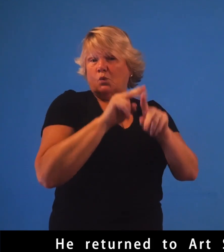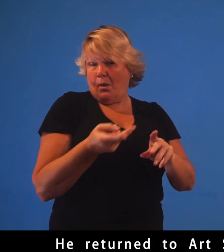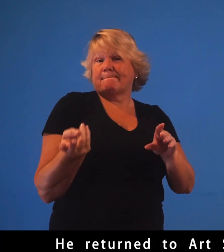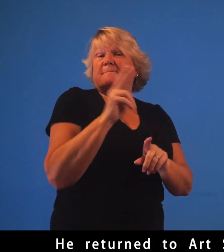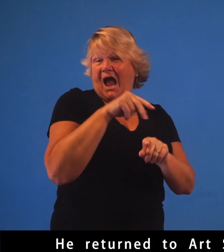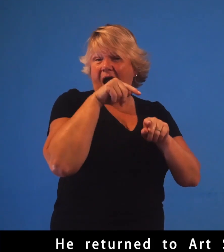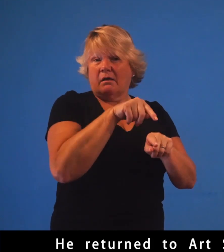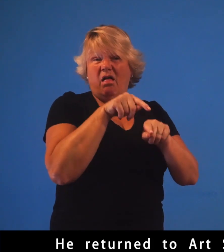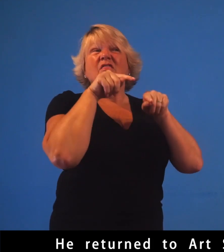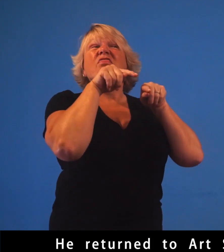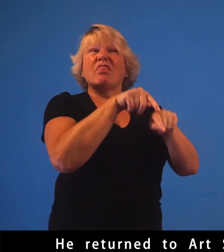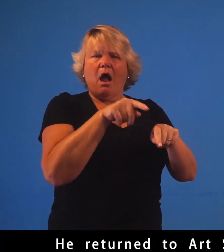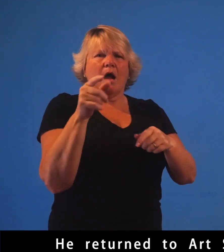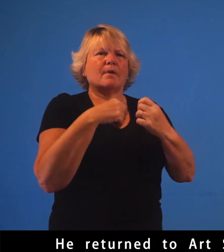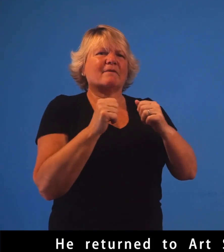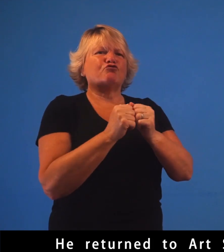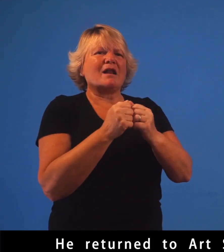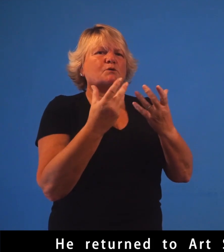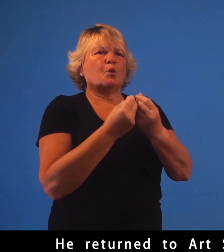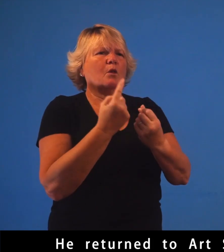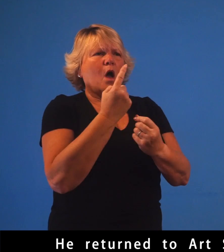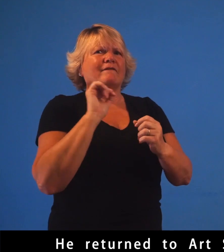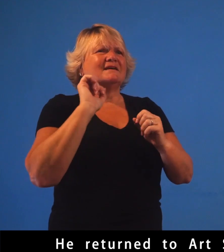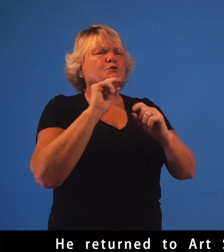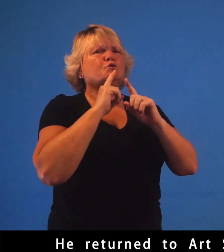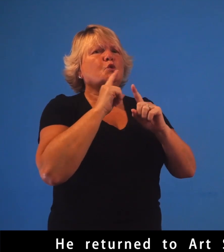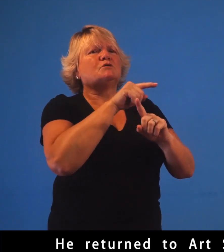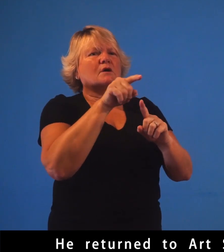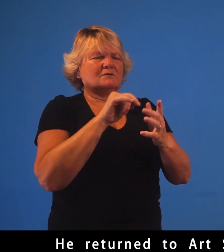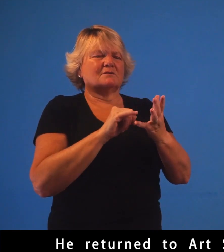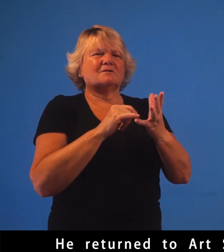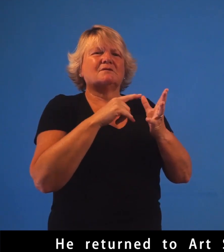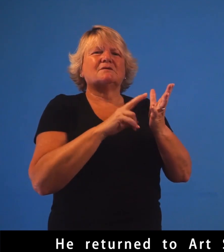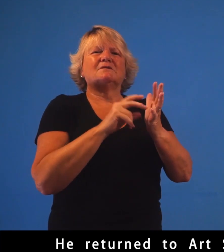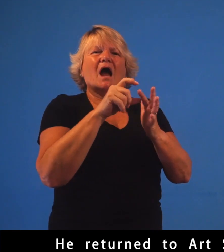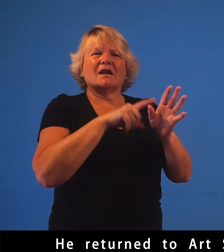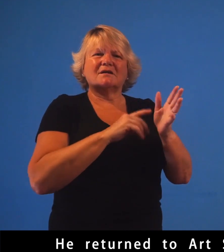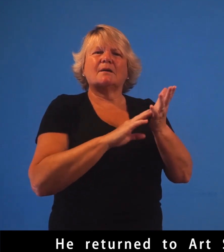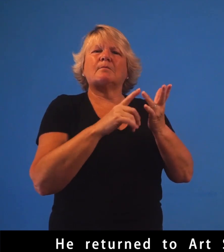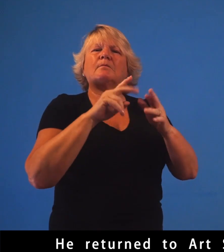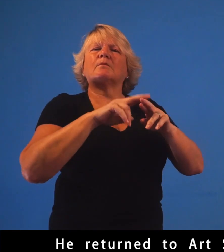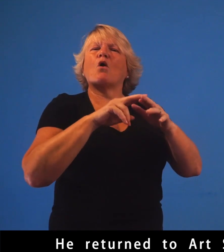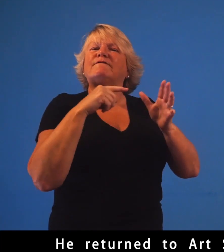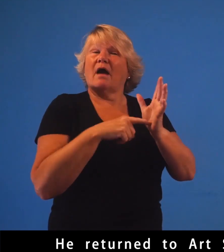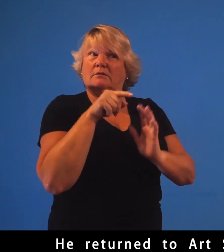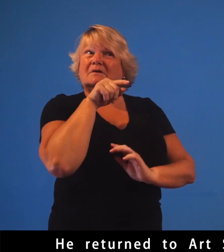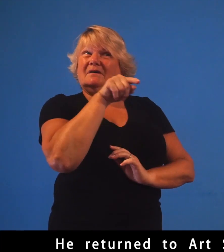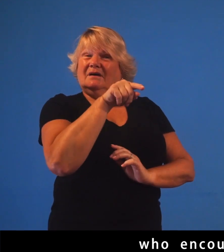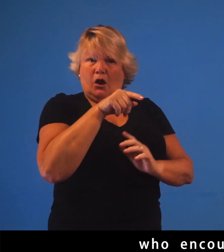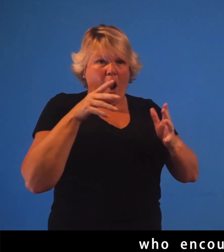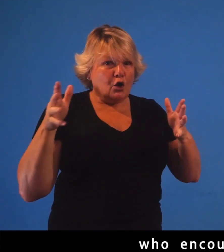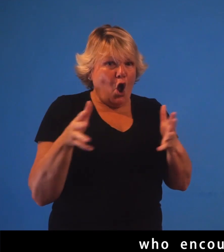He returned to art school, and there became friends with one of his tutors, Sandy Moffat,